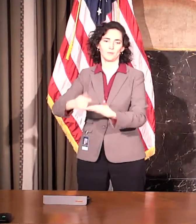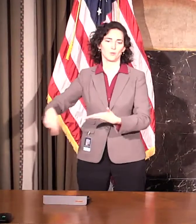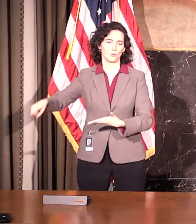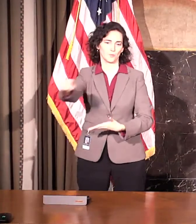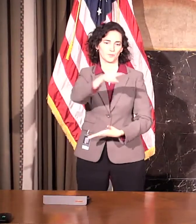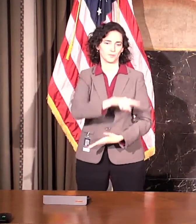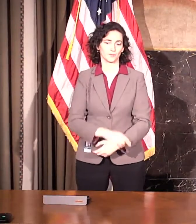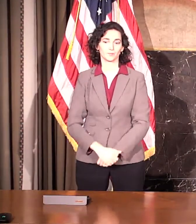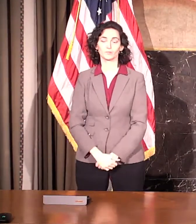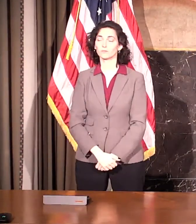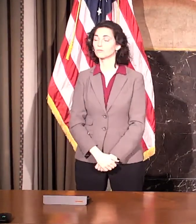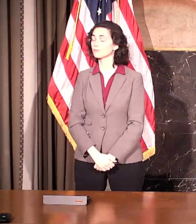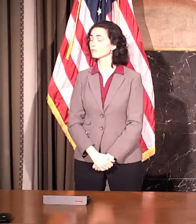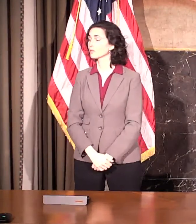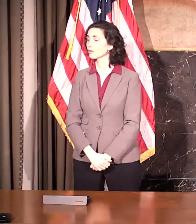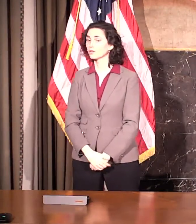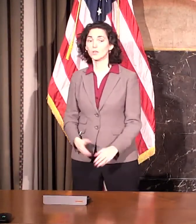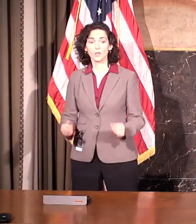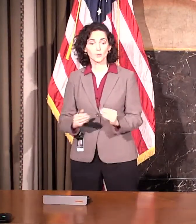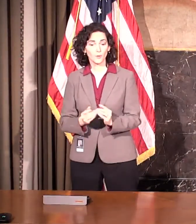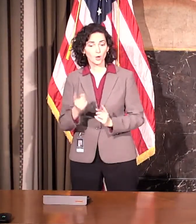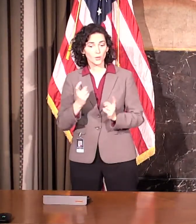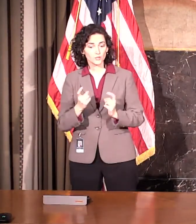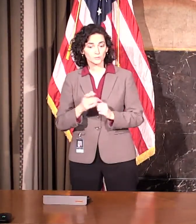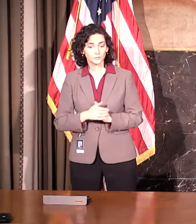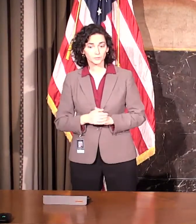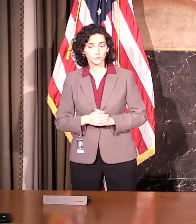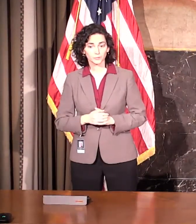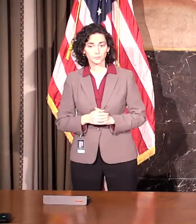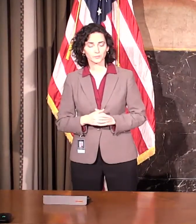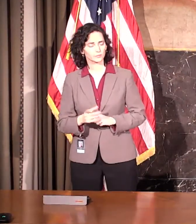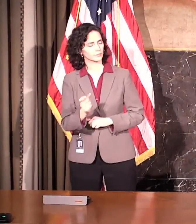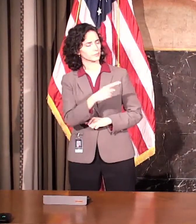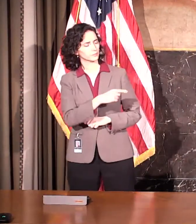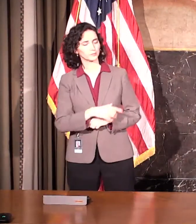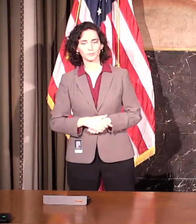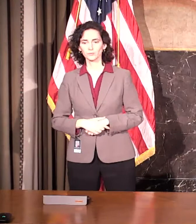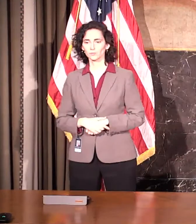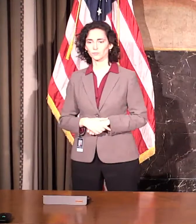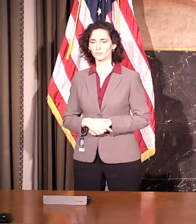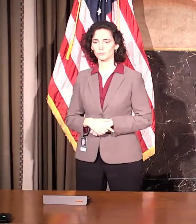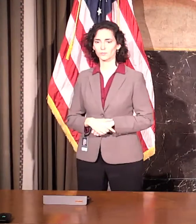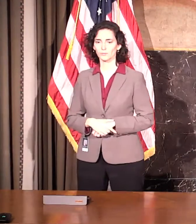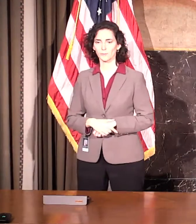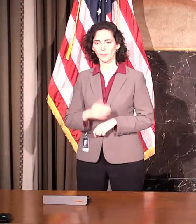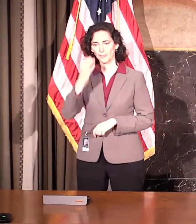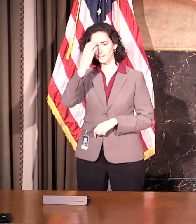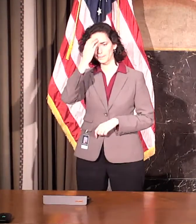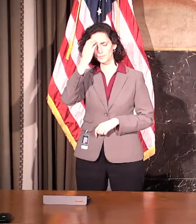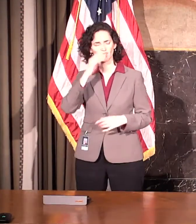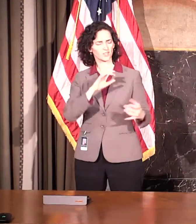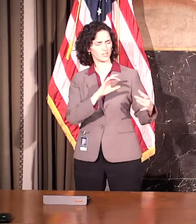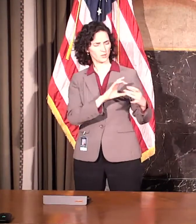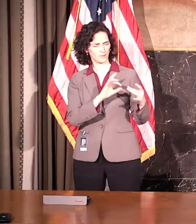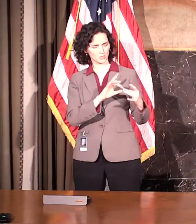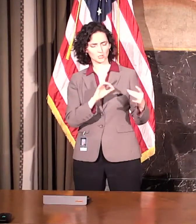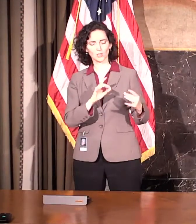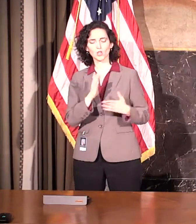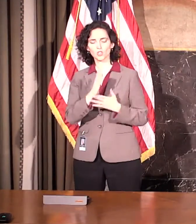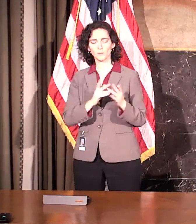Other questions? One more. Have you seen any severe allergic reactions like you mentioned at